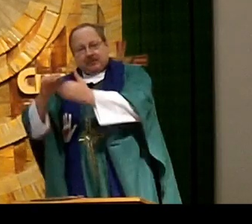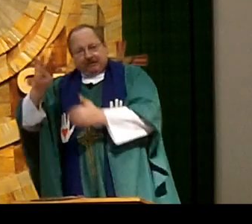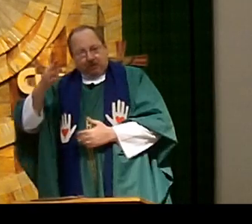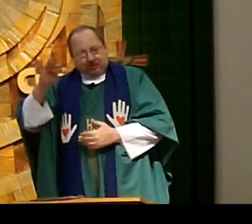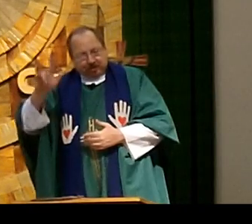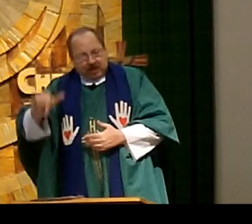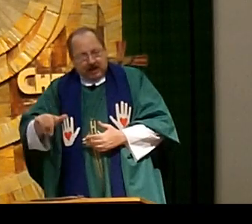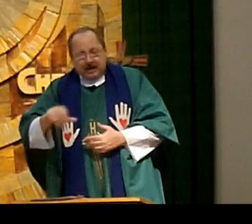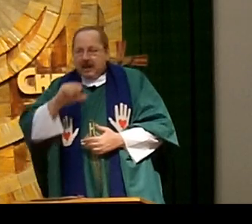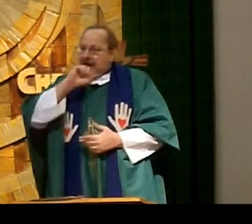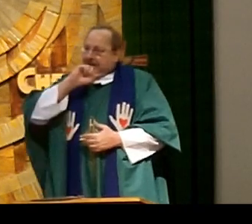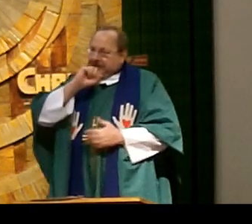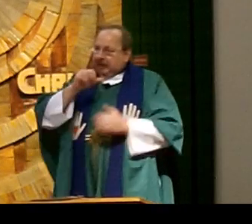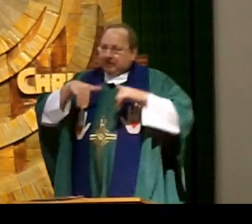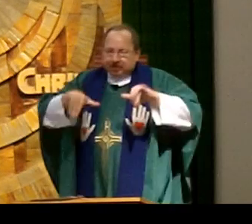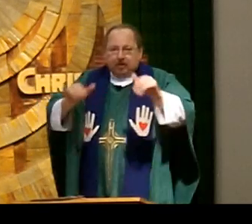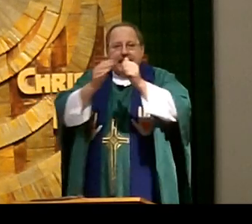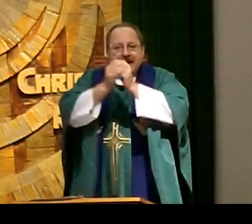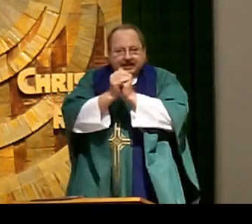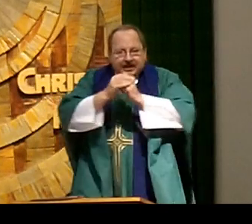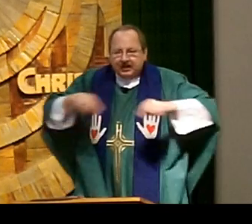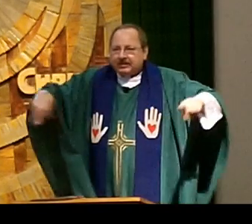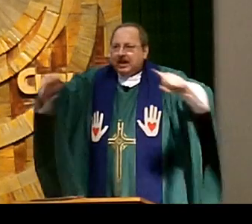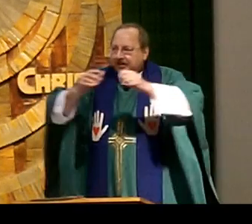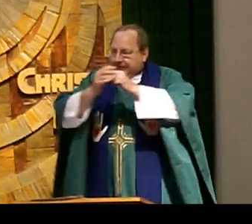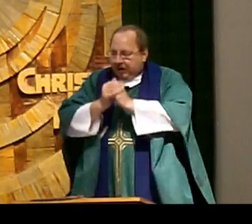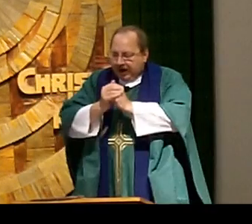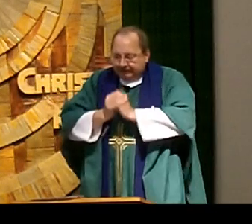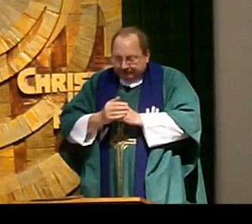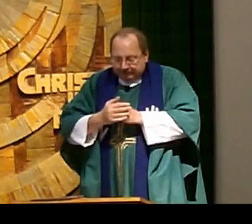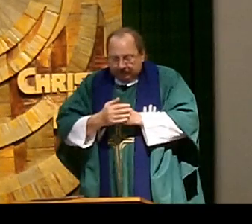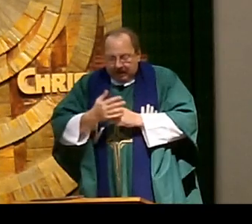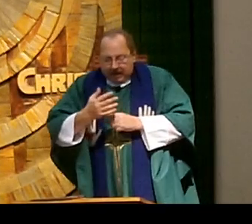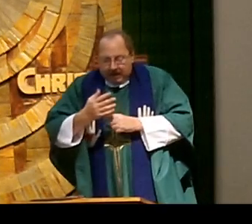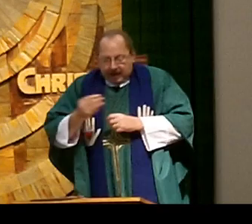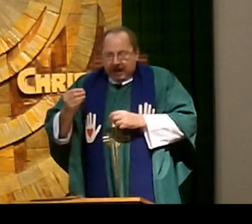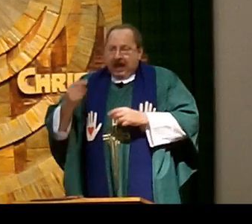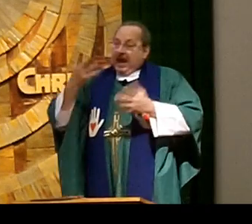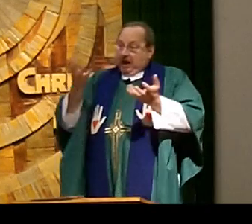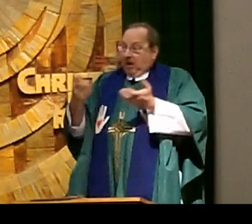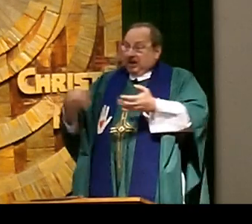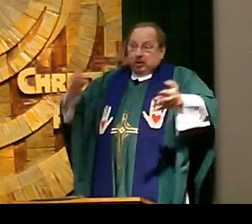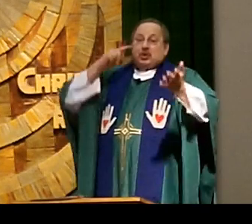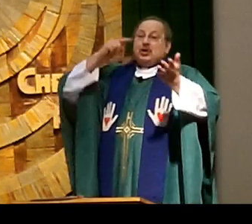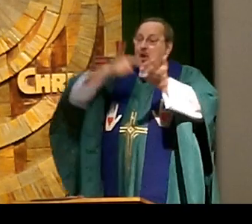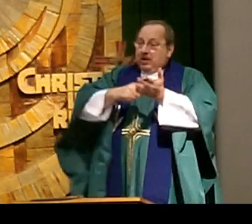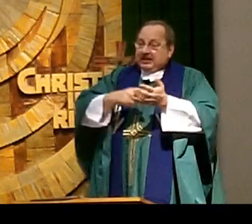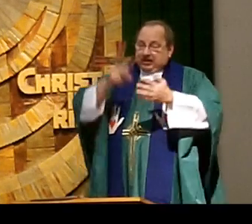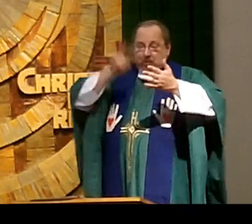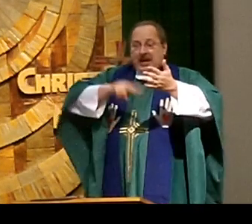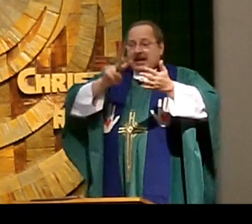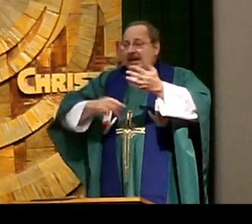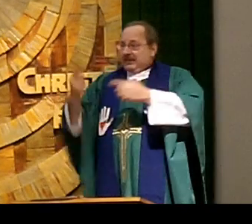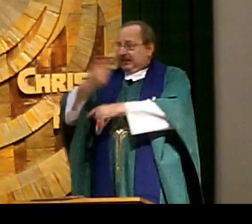up the 4th of July. Bishops are still asking us to pray. I want you to notice the readings